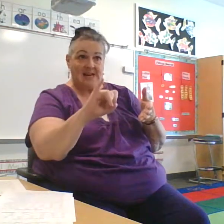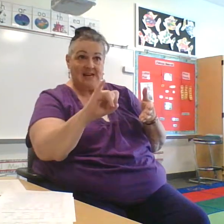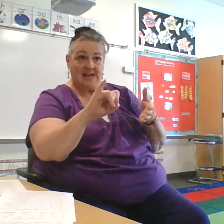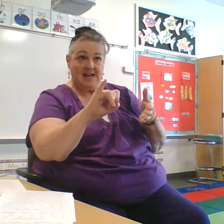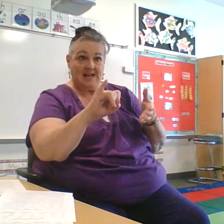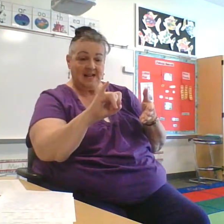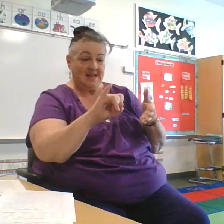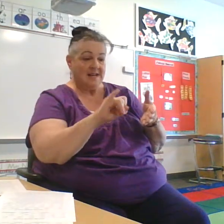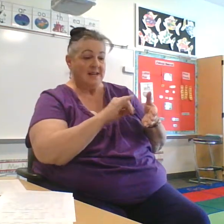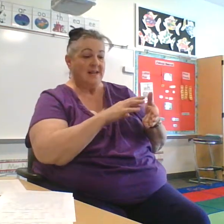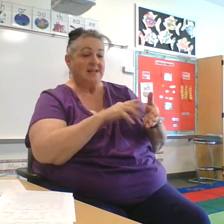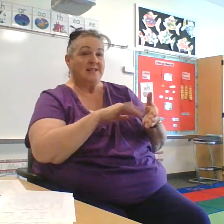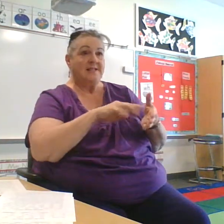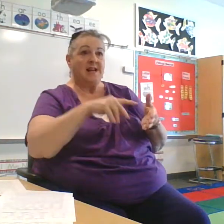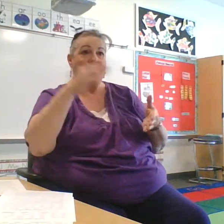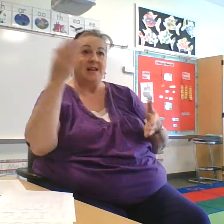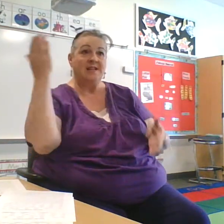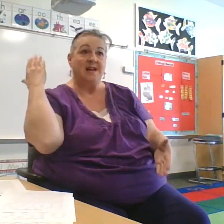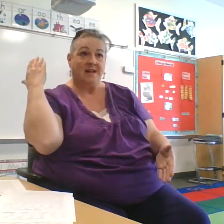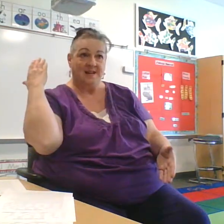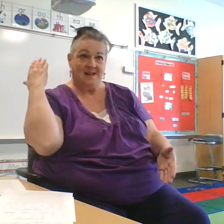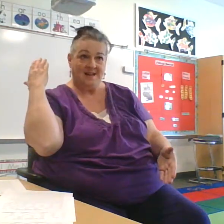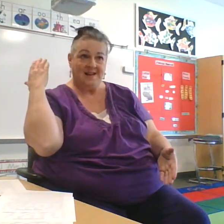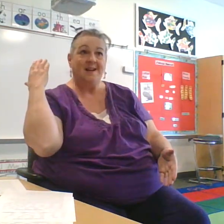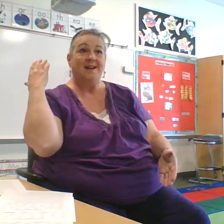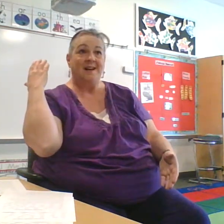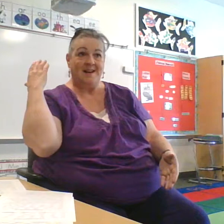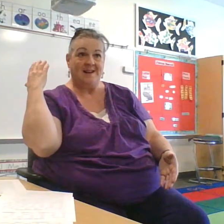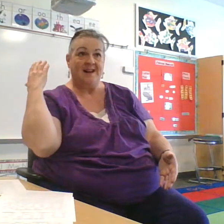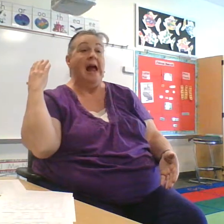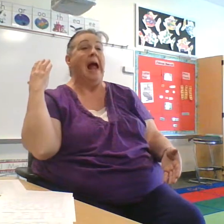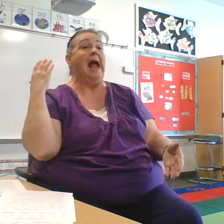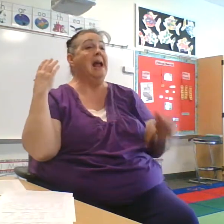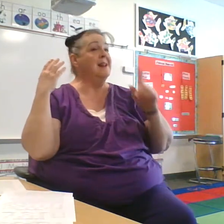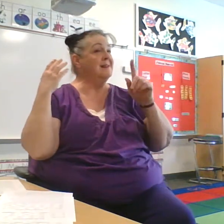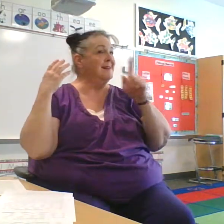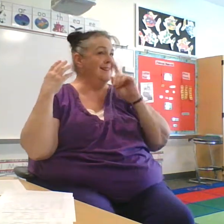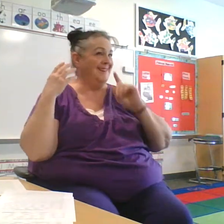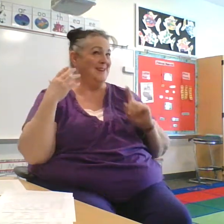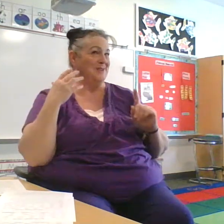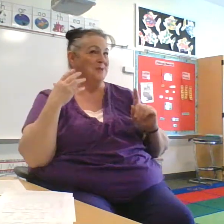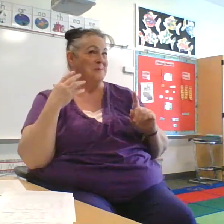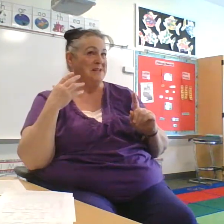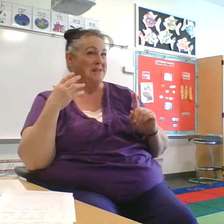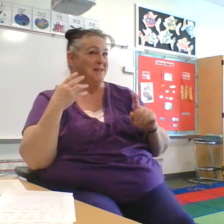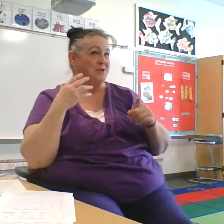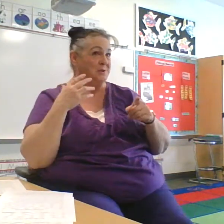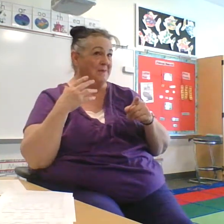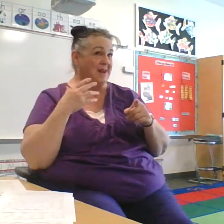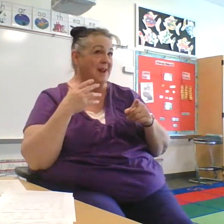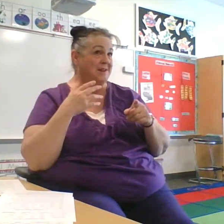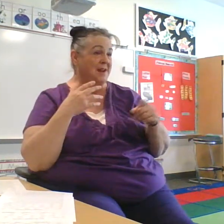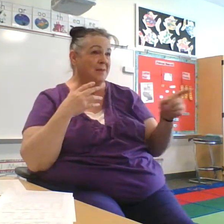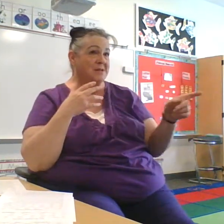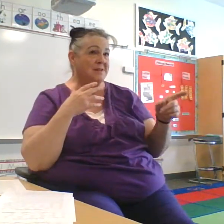studying, studied. Uh-huh. And here's a new ending that you haven't had yet. The rest of them